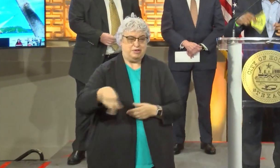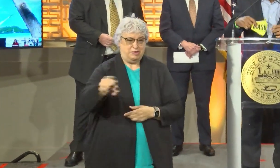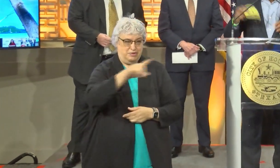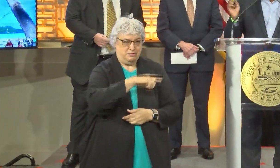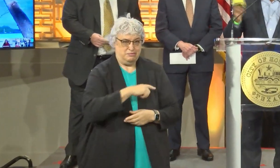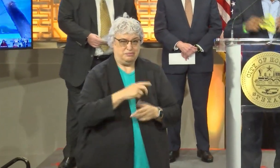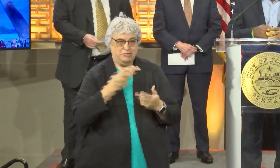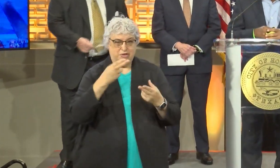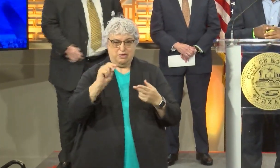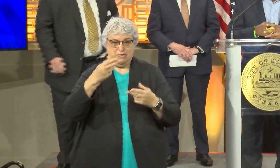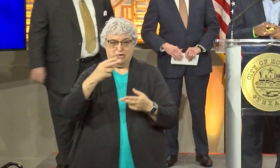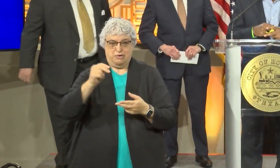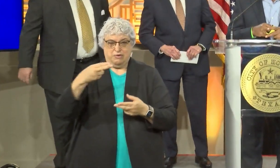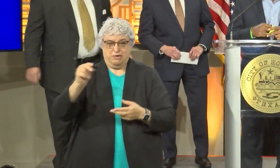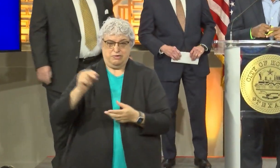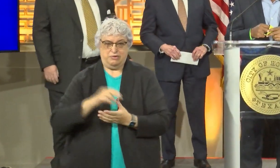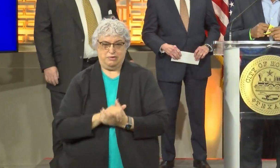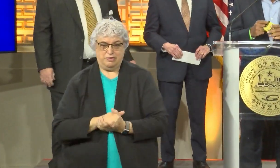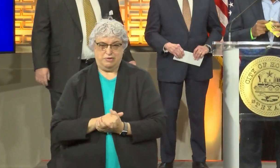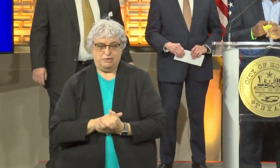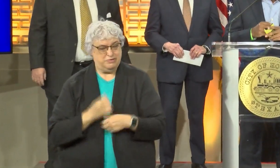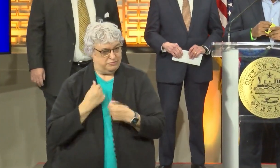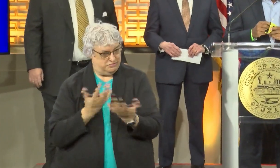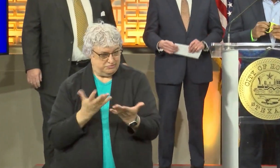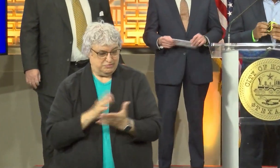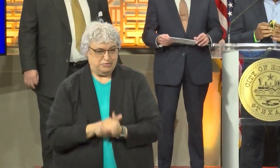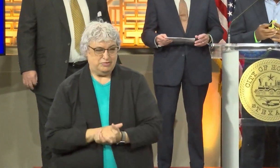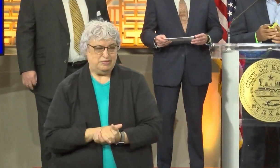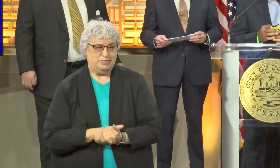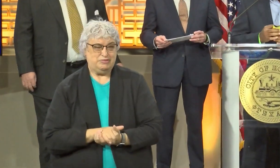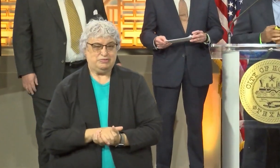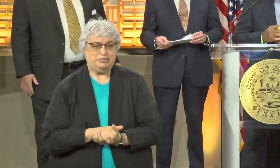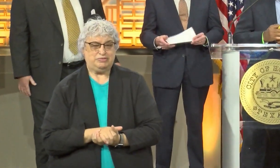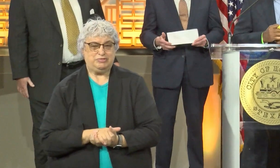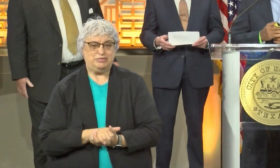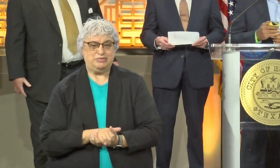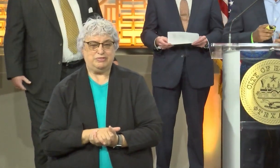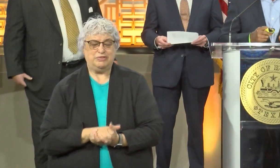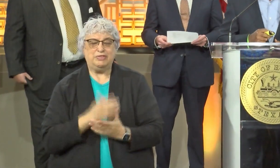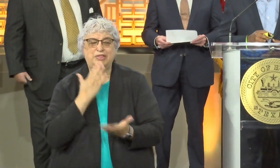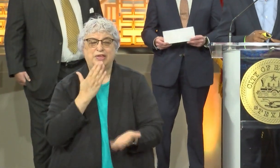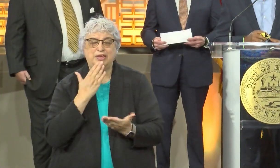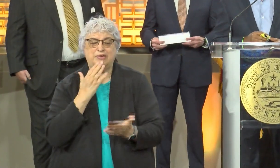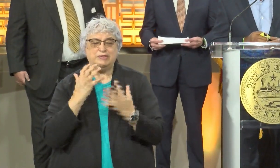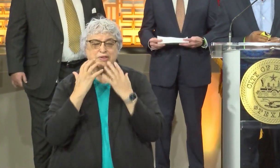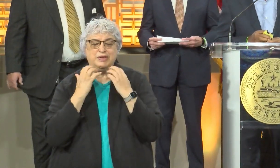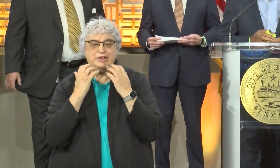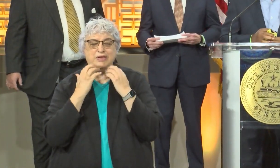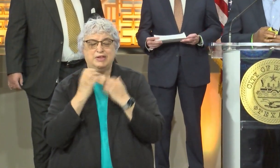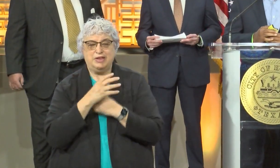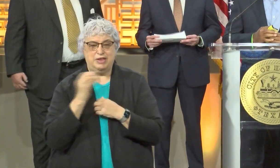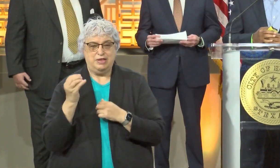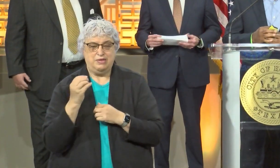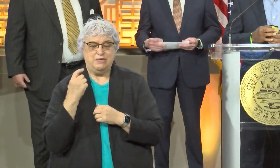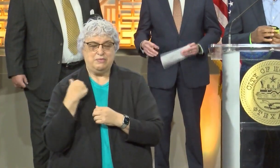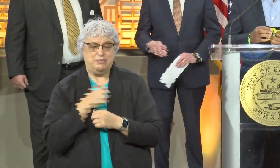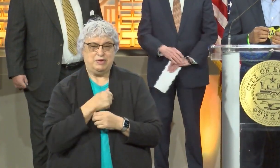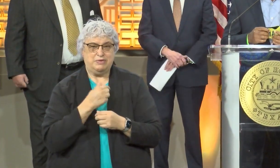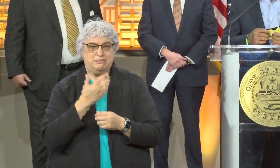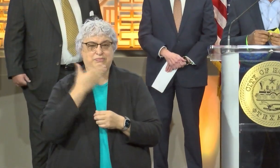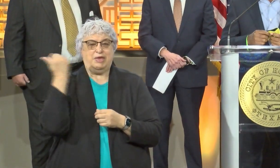all of that. Ho, ho, ho, and there you go, okay? So thank you, Santa, and look, we are